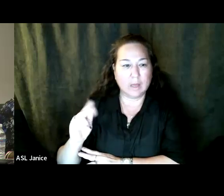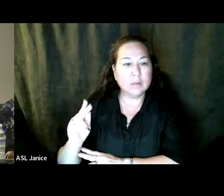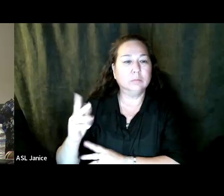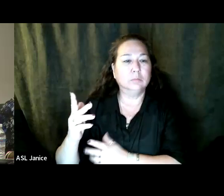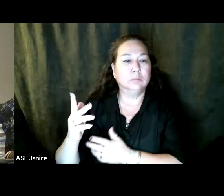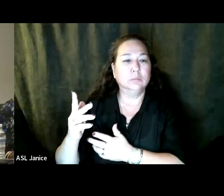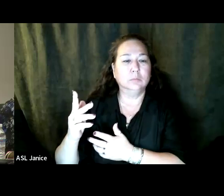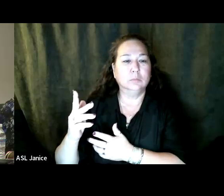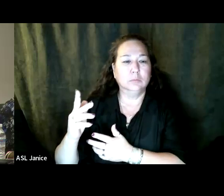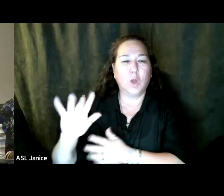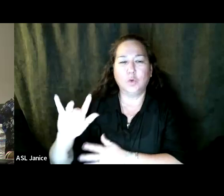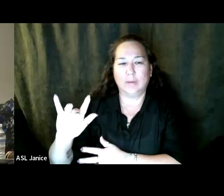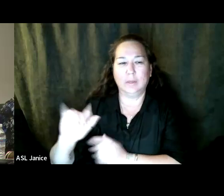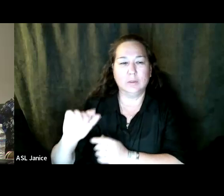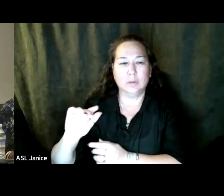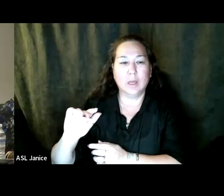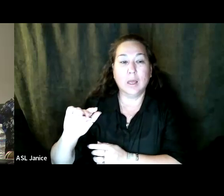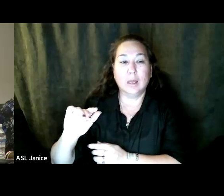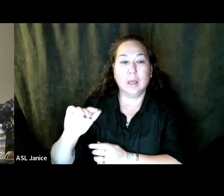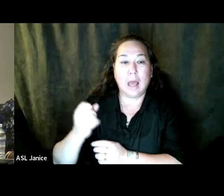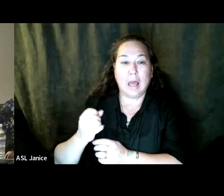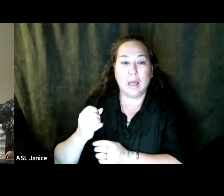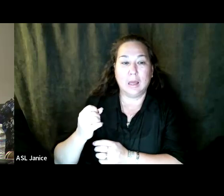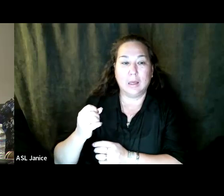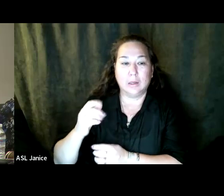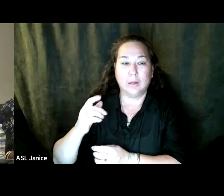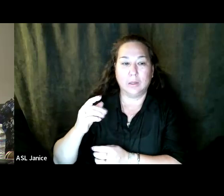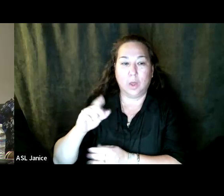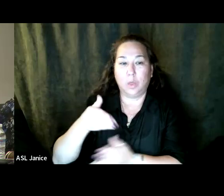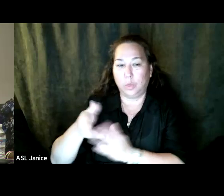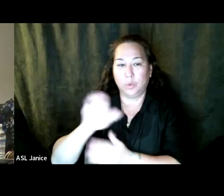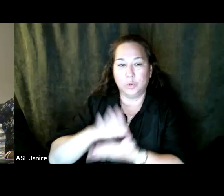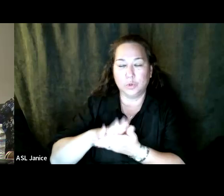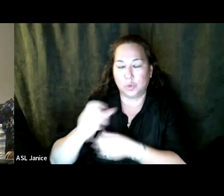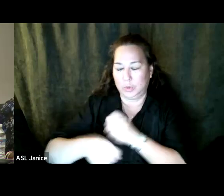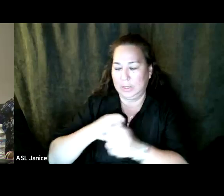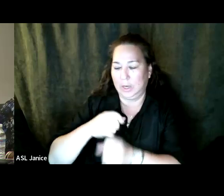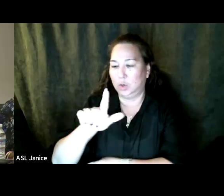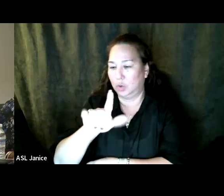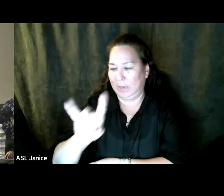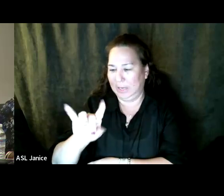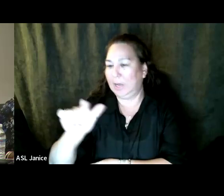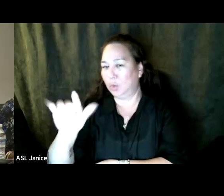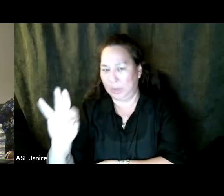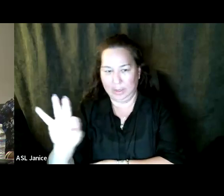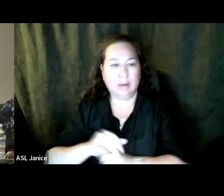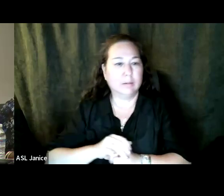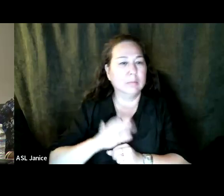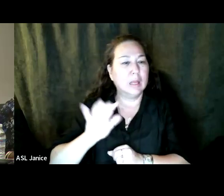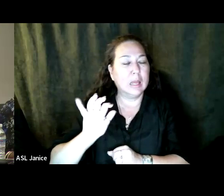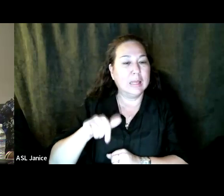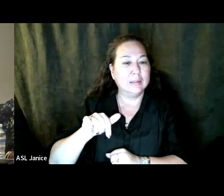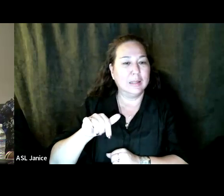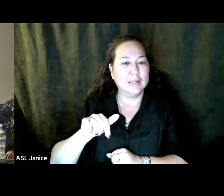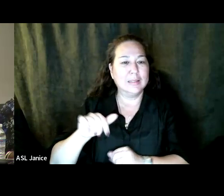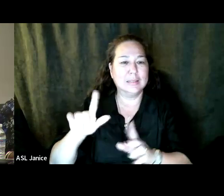announcing that Bloomberg Philanthropies awarded the EMK $38 million grant, the largest gift in